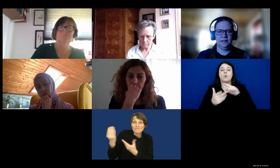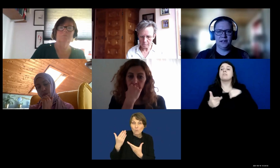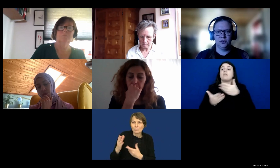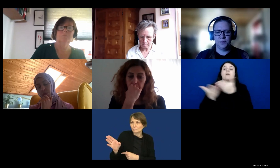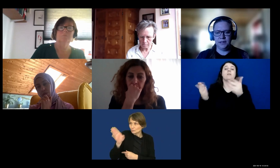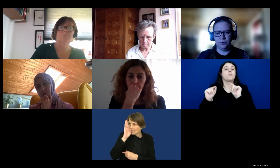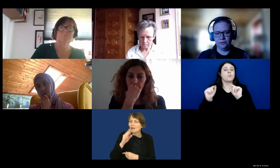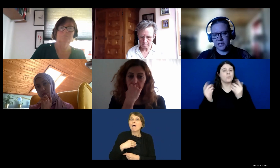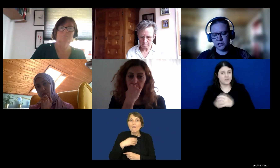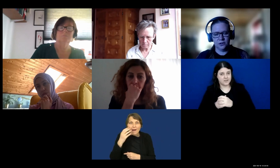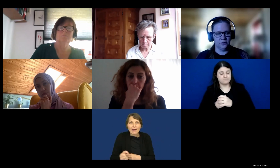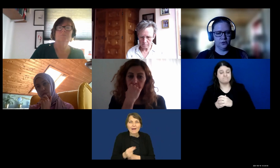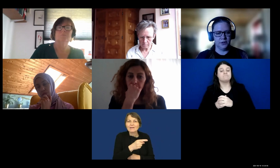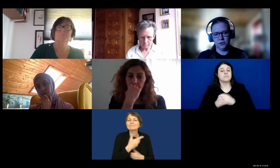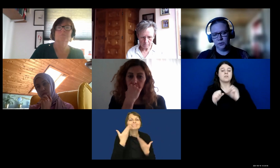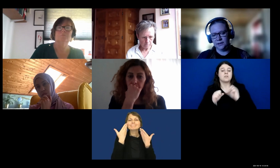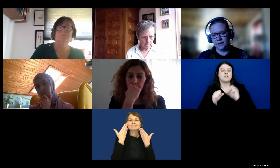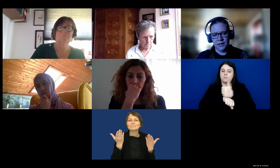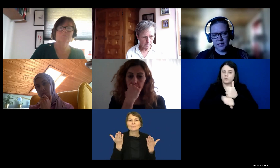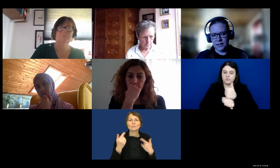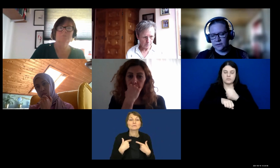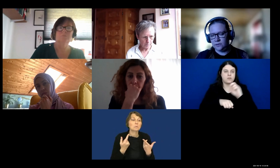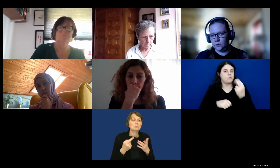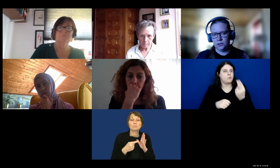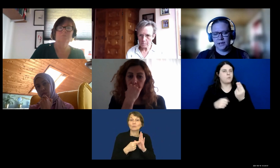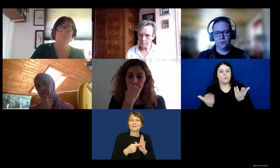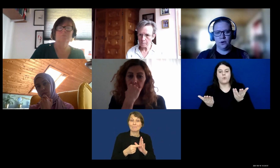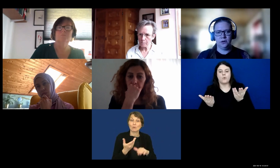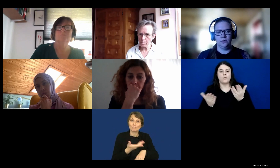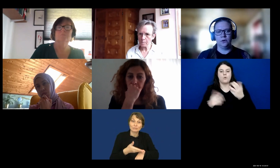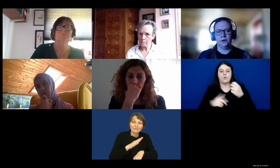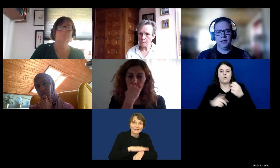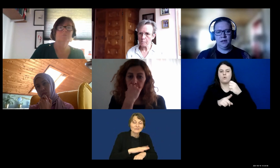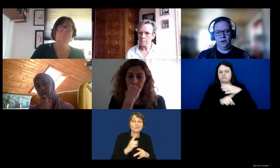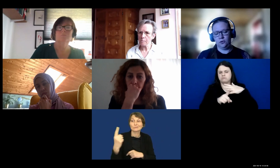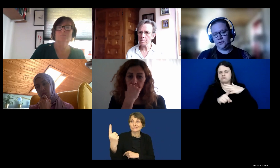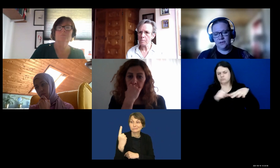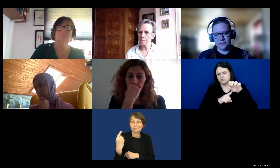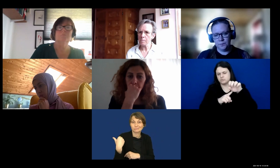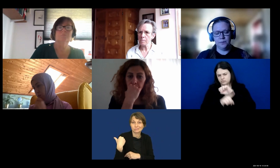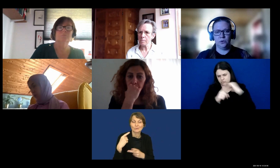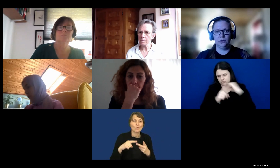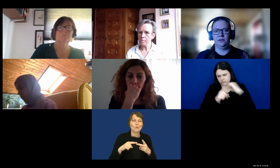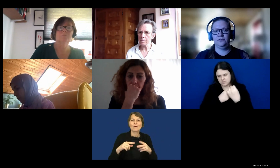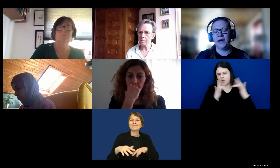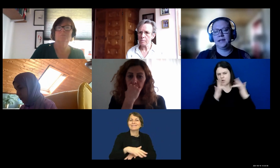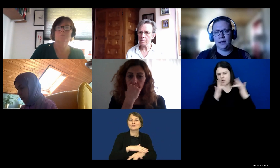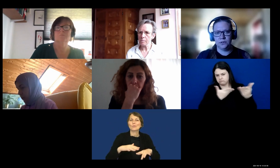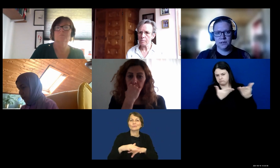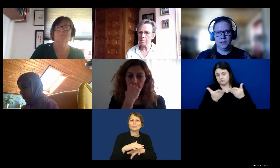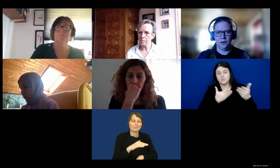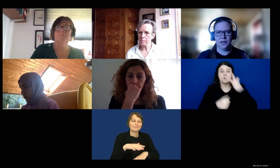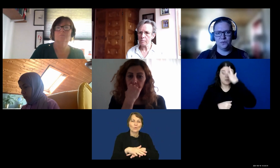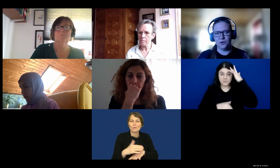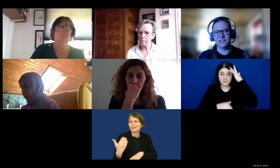and that could be professionals, or that could be in the social network, or of course some people can find